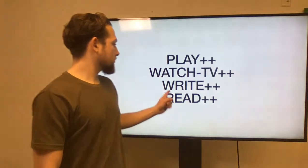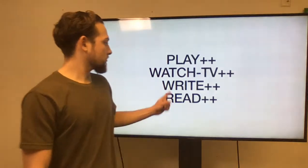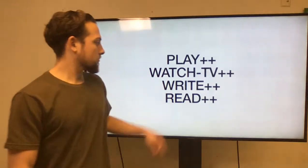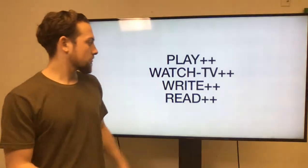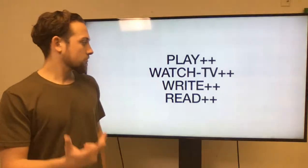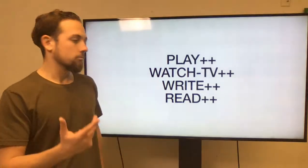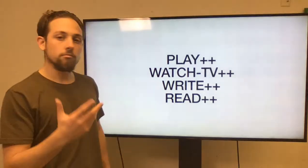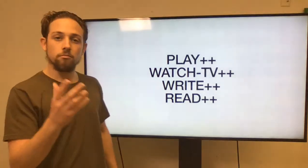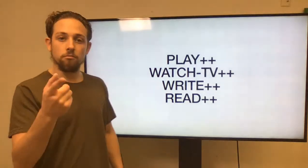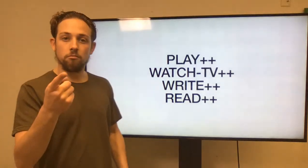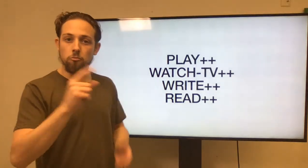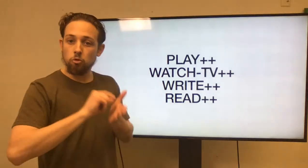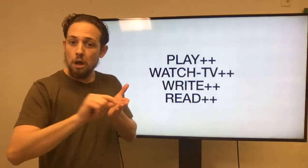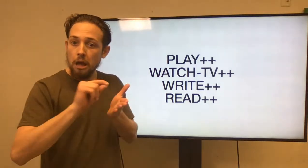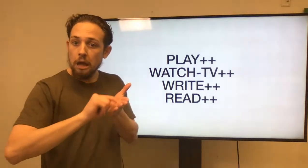day.